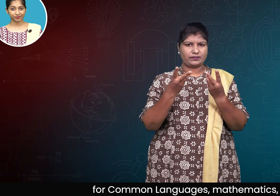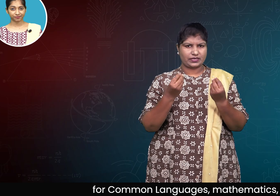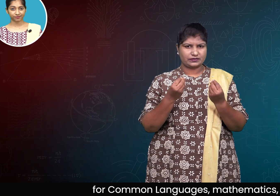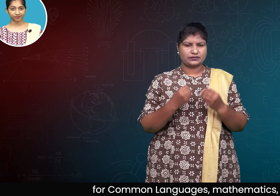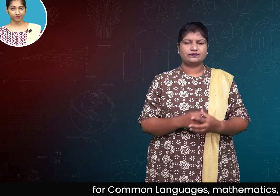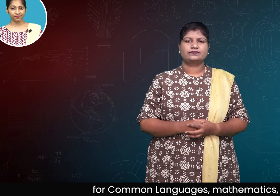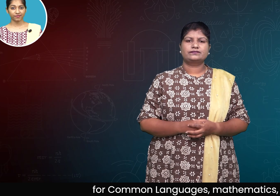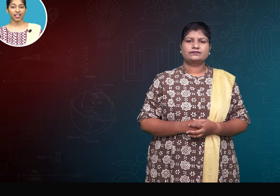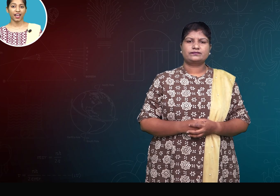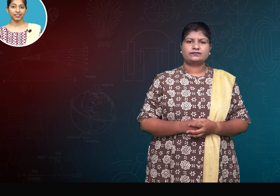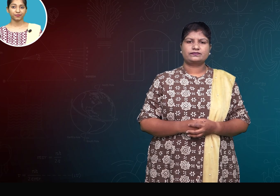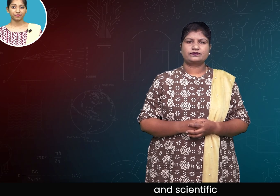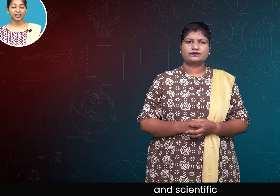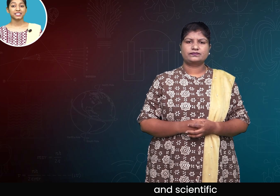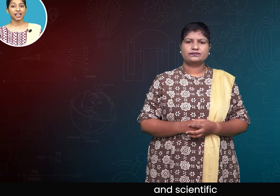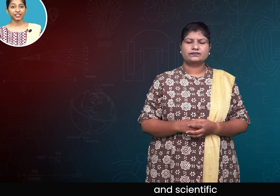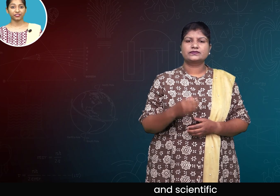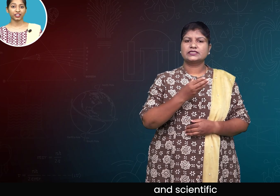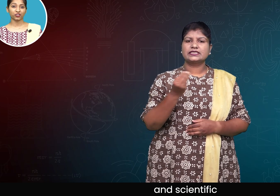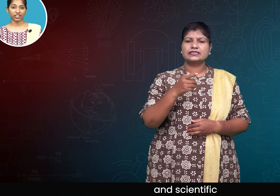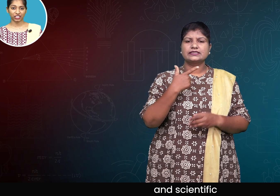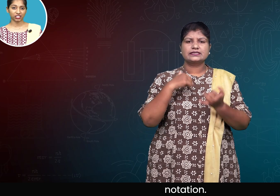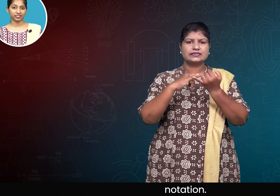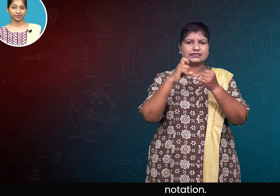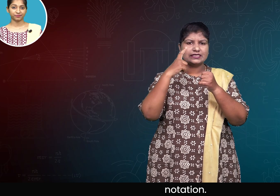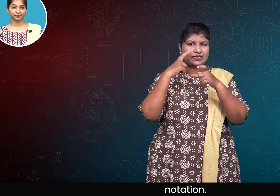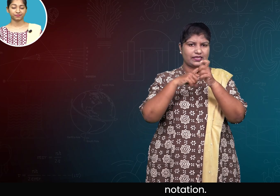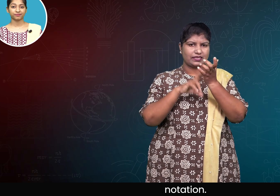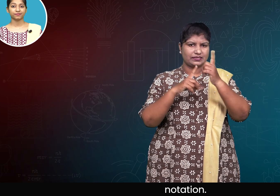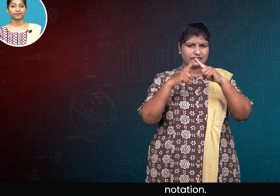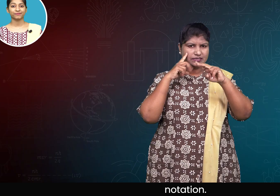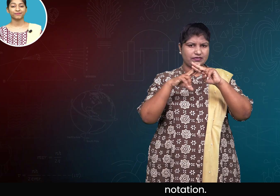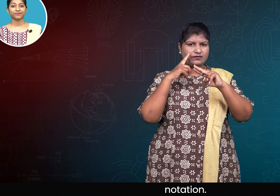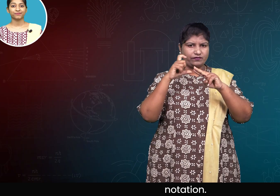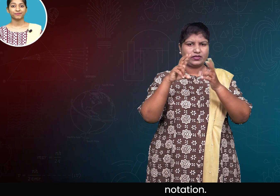mathematics, and scientific notation.